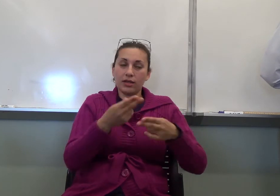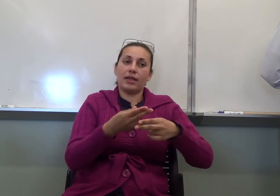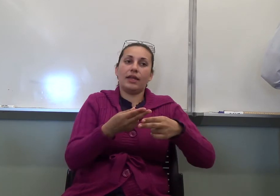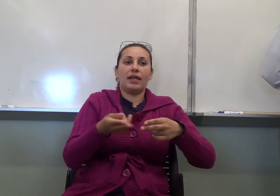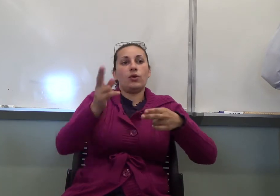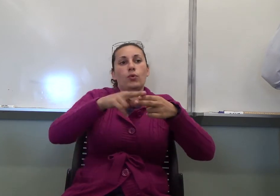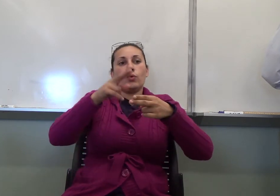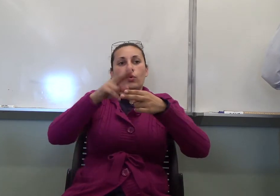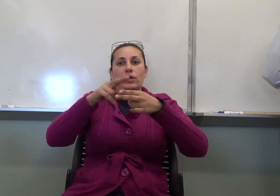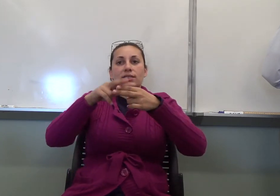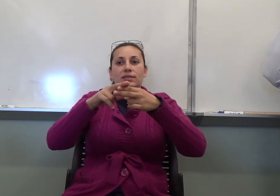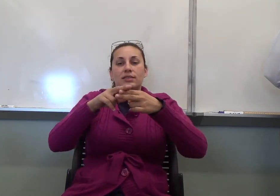How much? By 2.